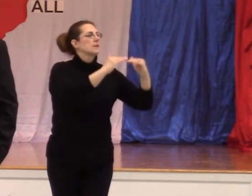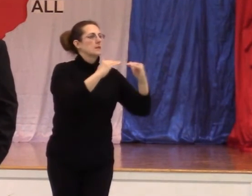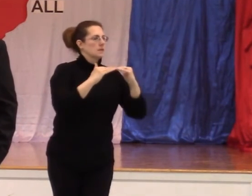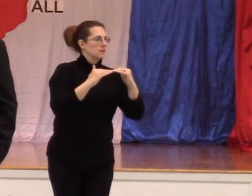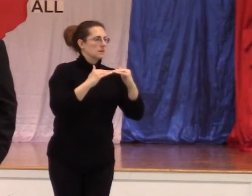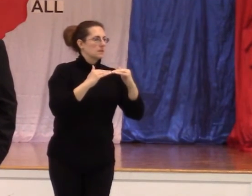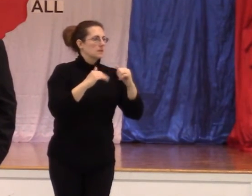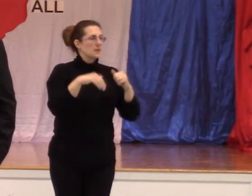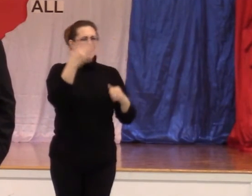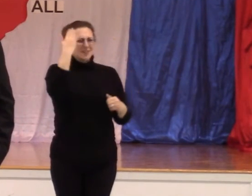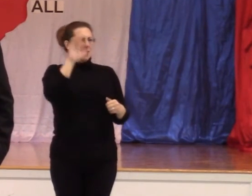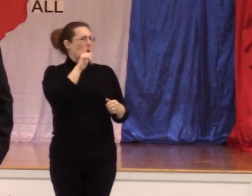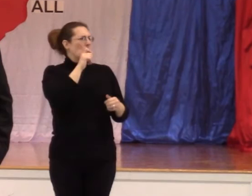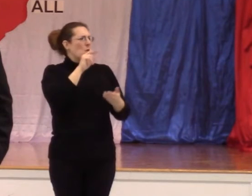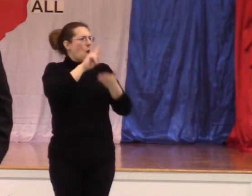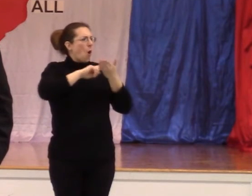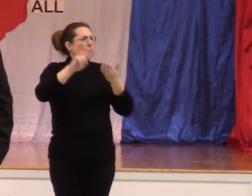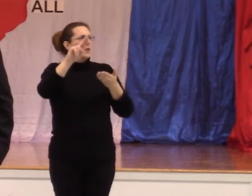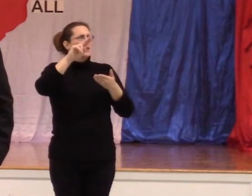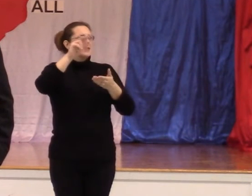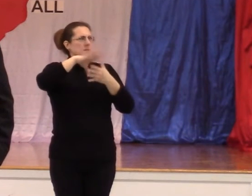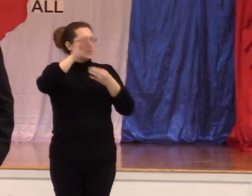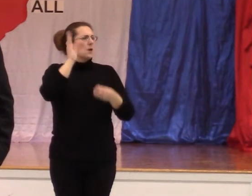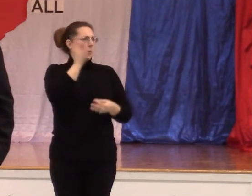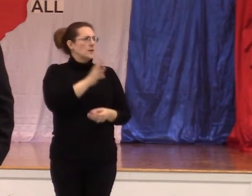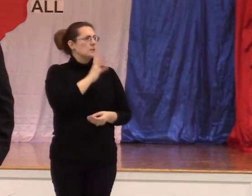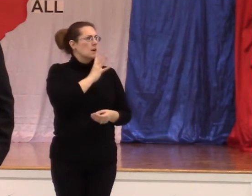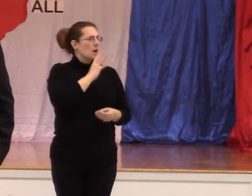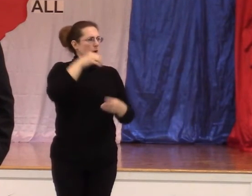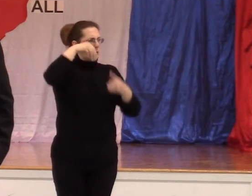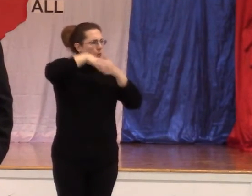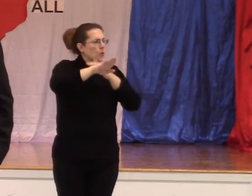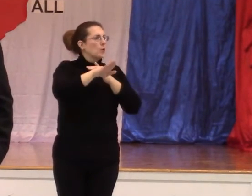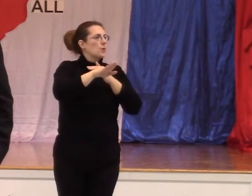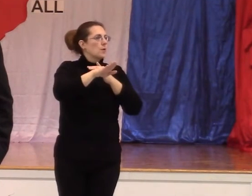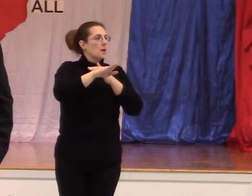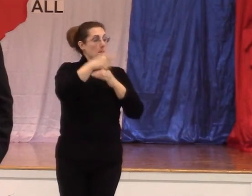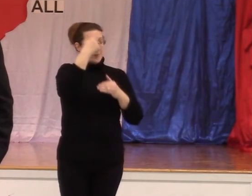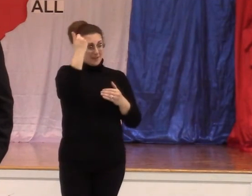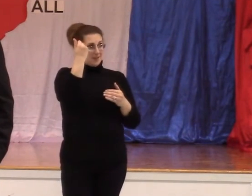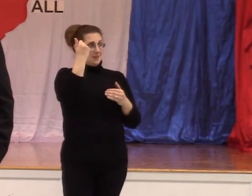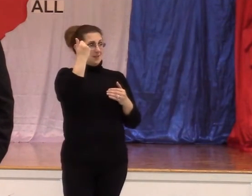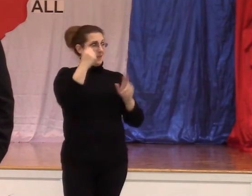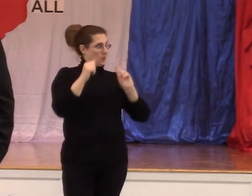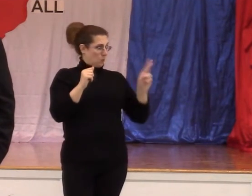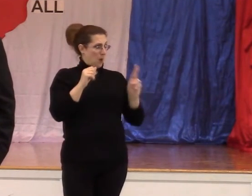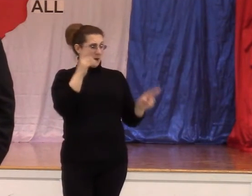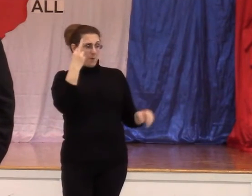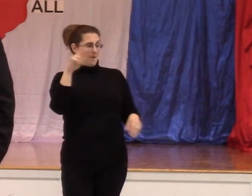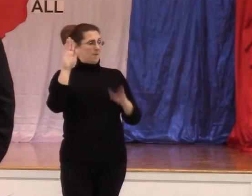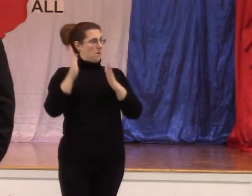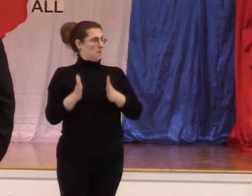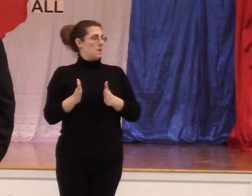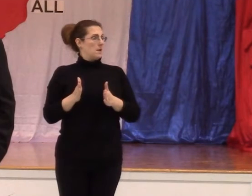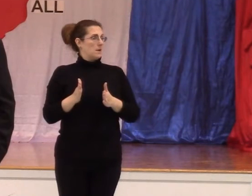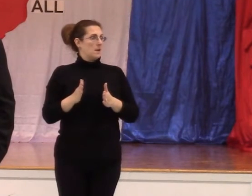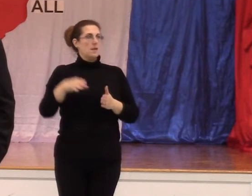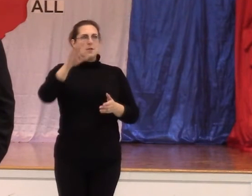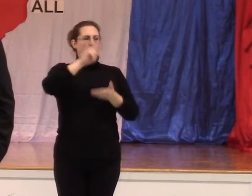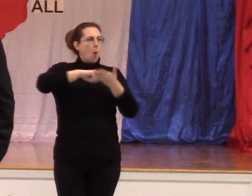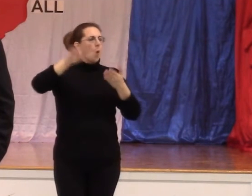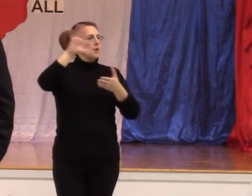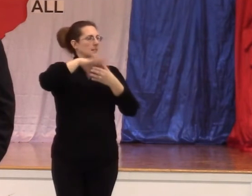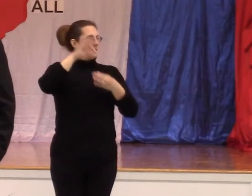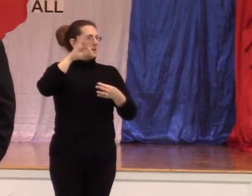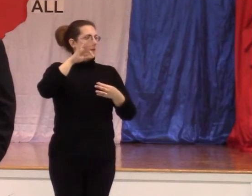know just who the Holy Spirit's going to be speaking through. Because, of course, as a radical reformer, the Holy Spirit